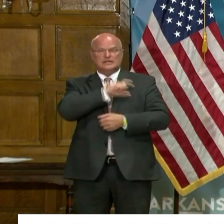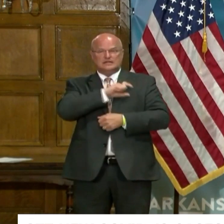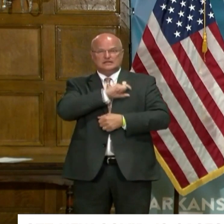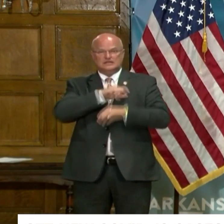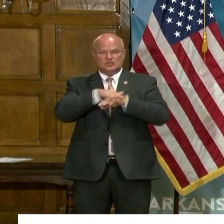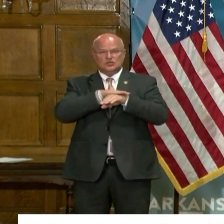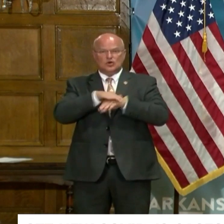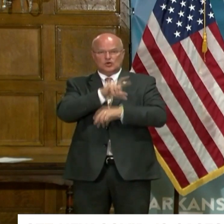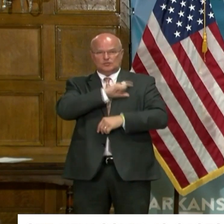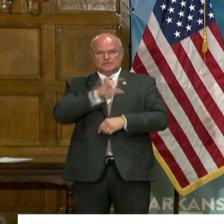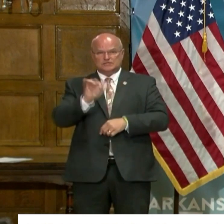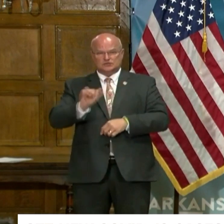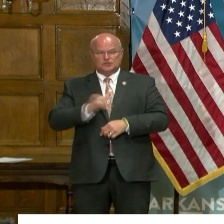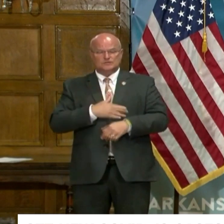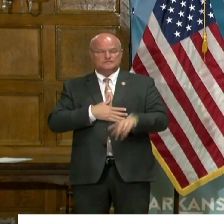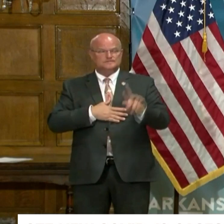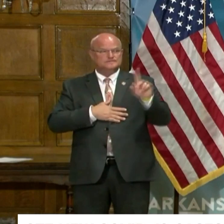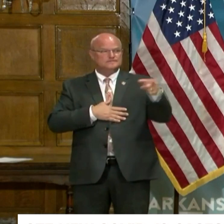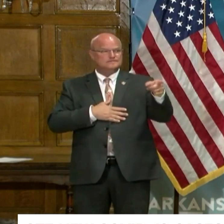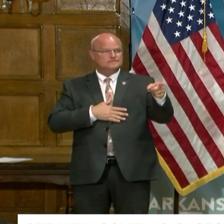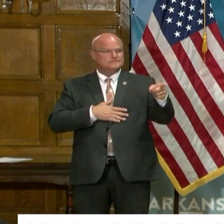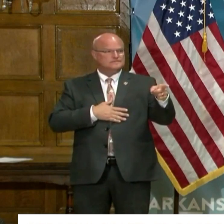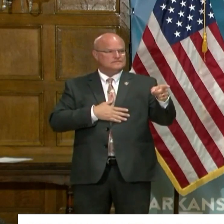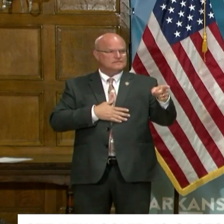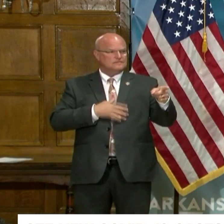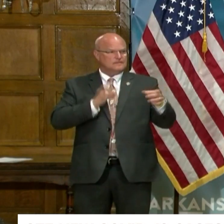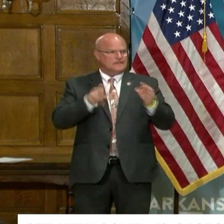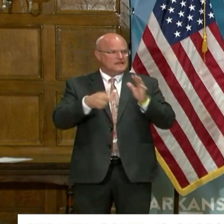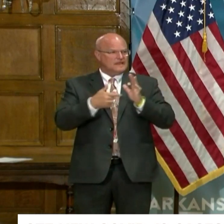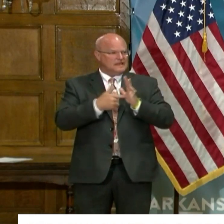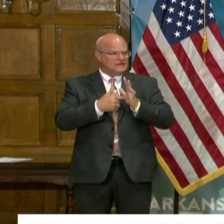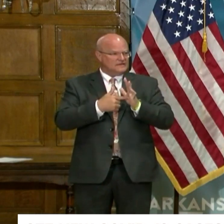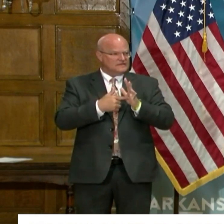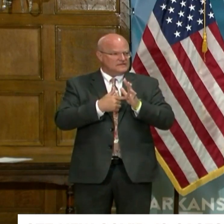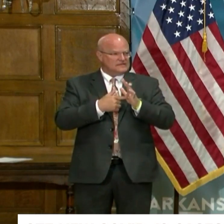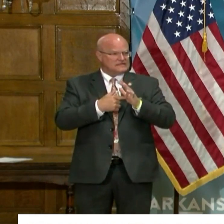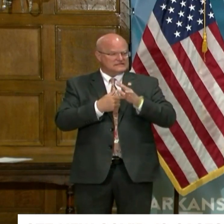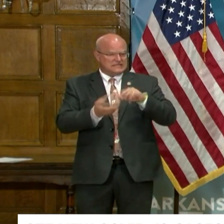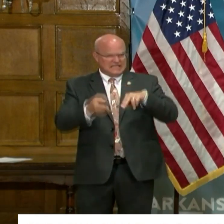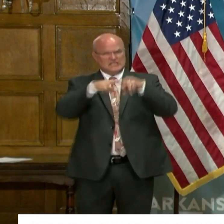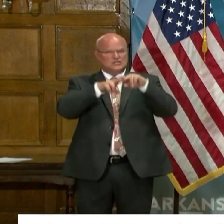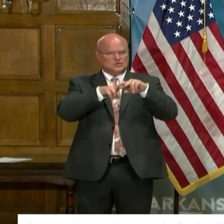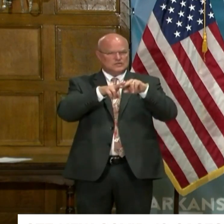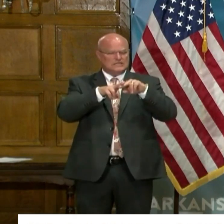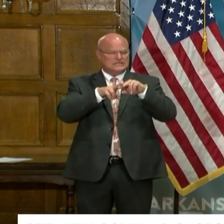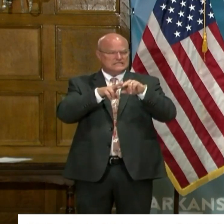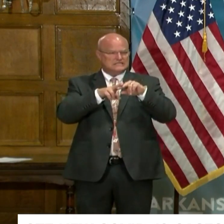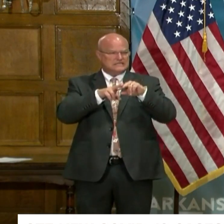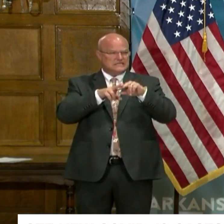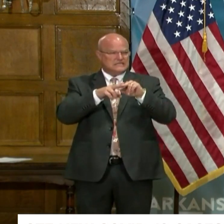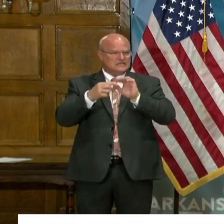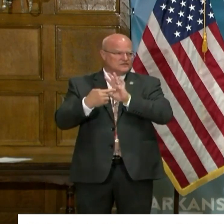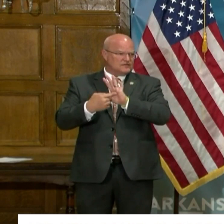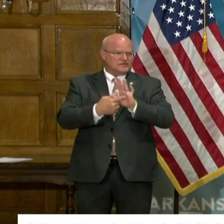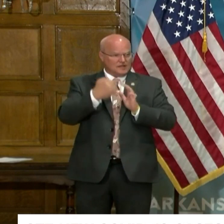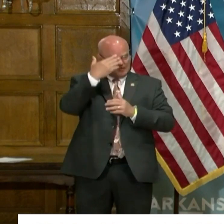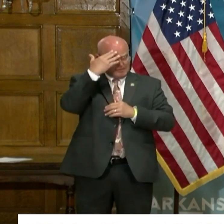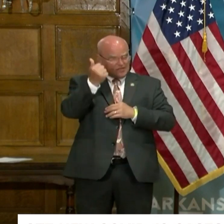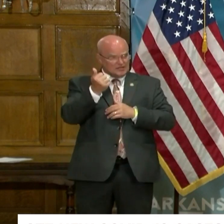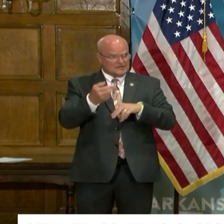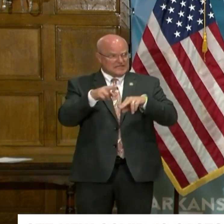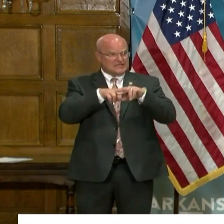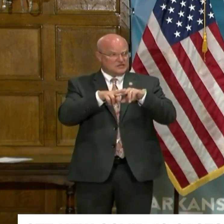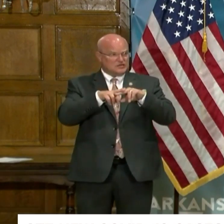enforcement. Yes, ma'am. Governor, if the significant increase in COVID-19 cases is reflective because of